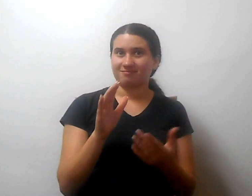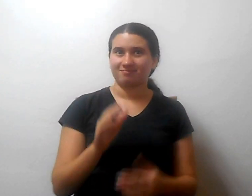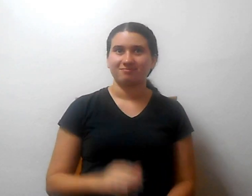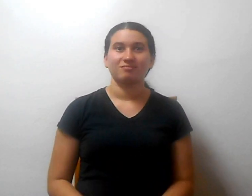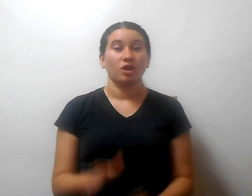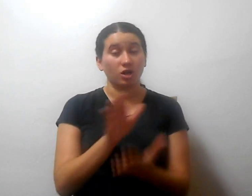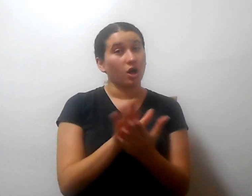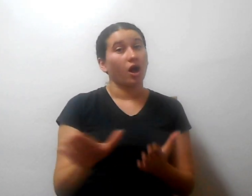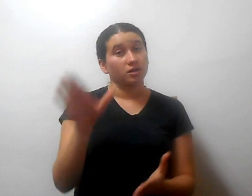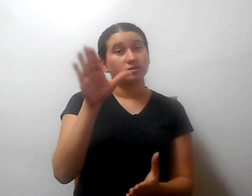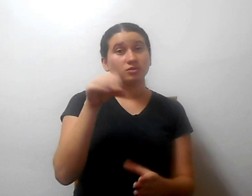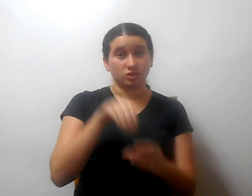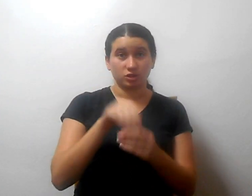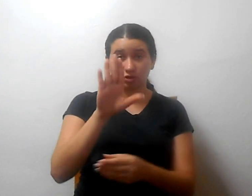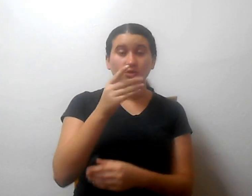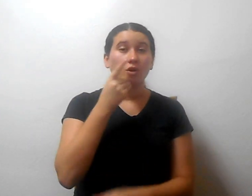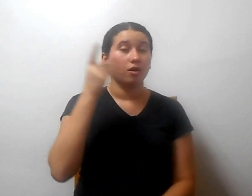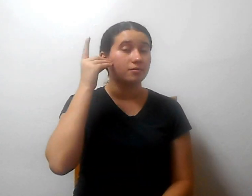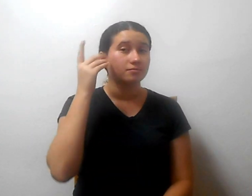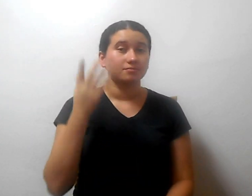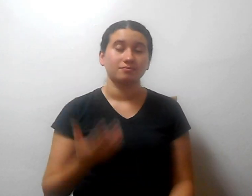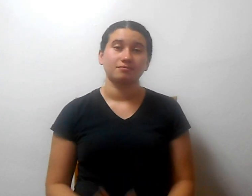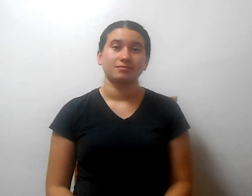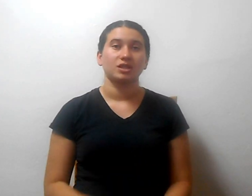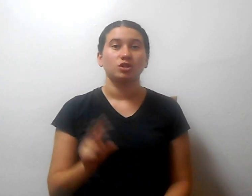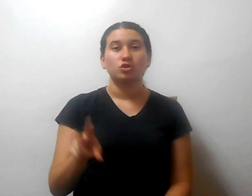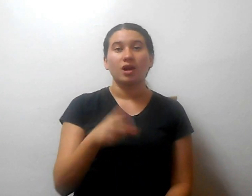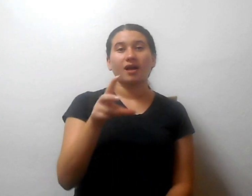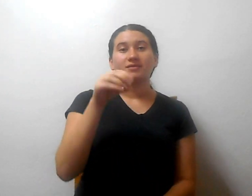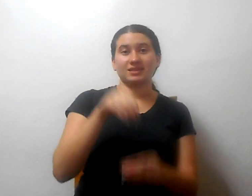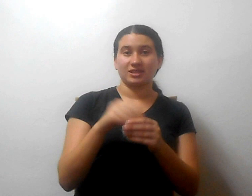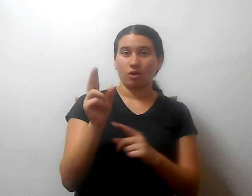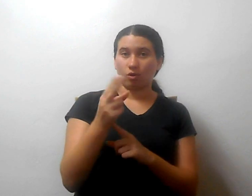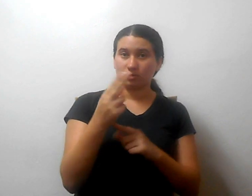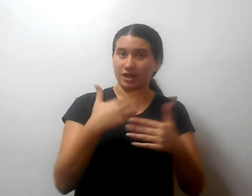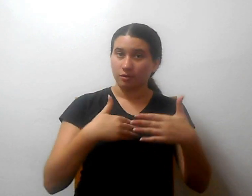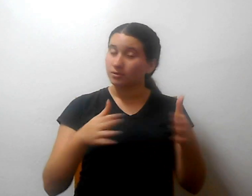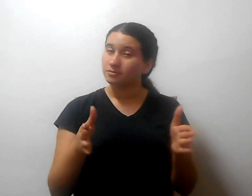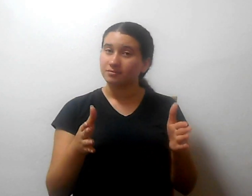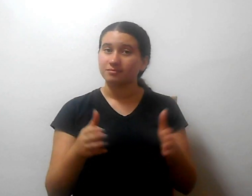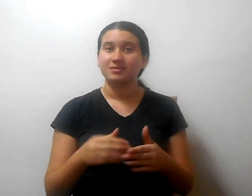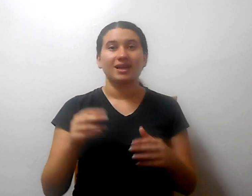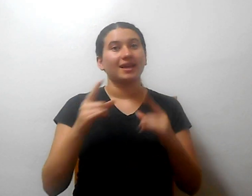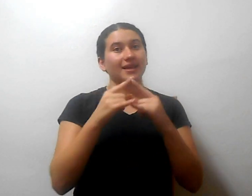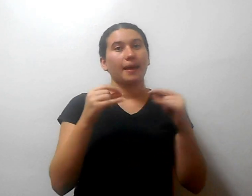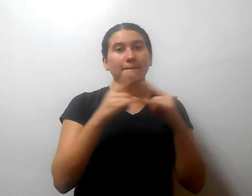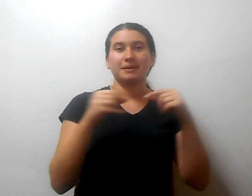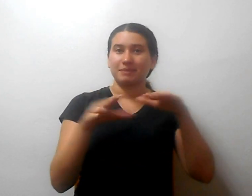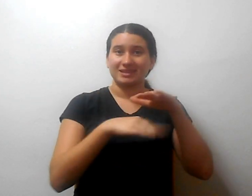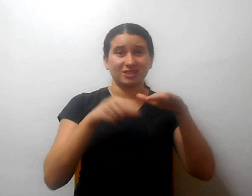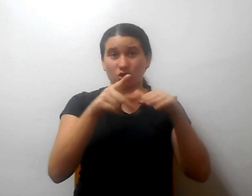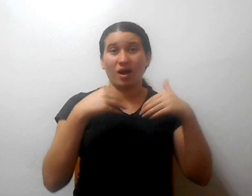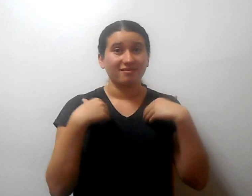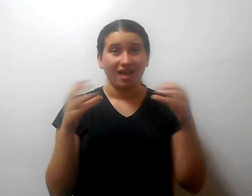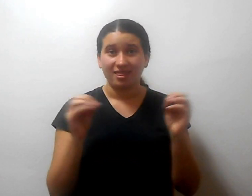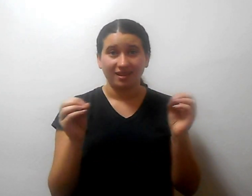College, in your dorm, traveling in a hotel room, camping, where you got basically nothing, maybe a